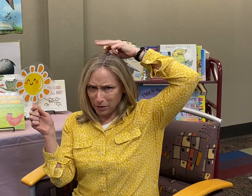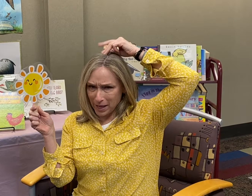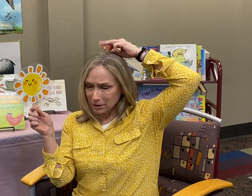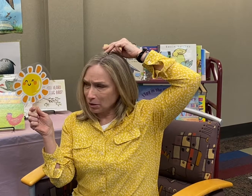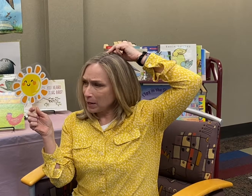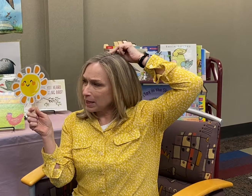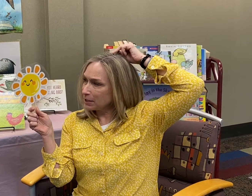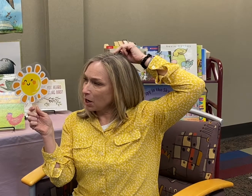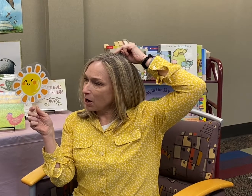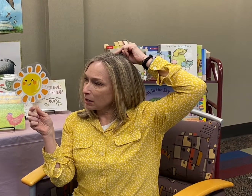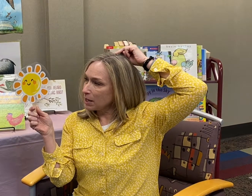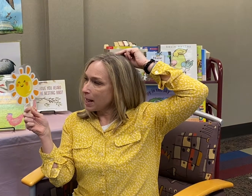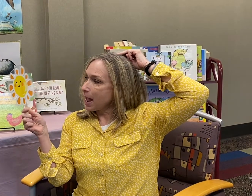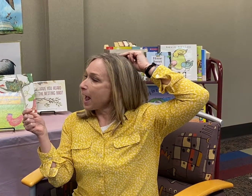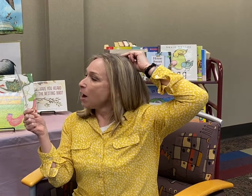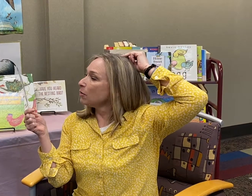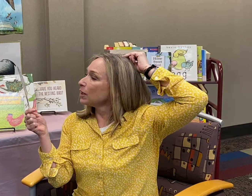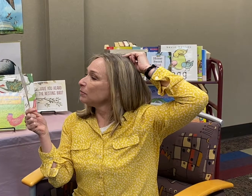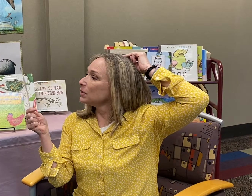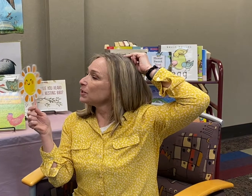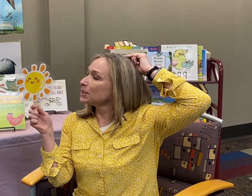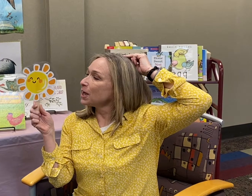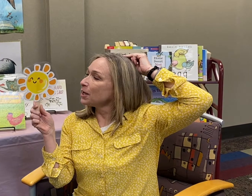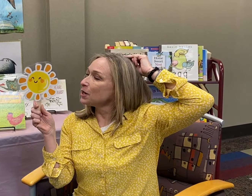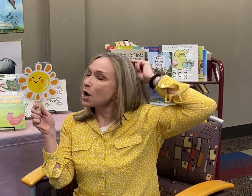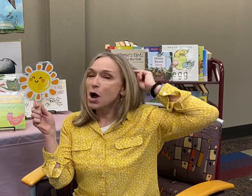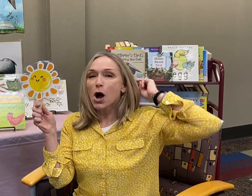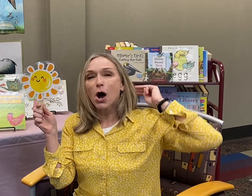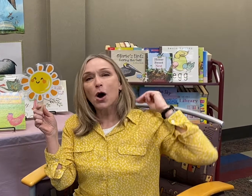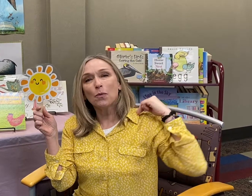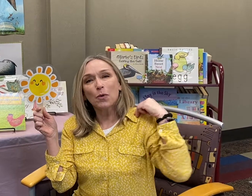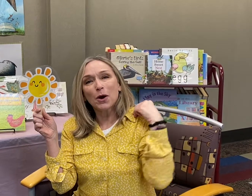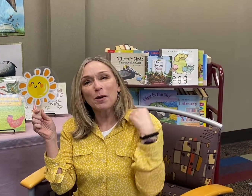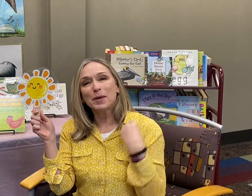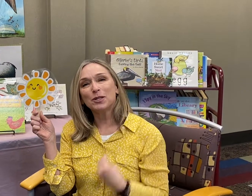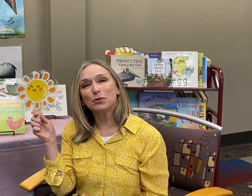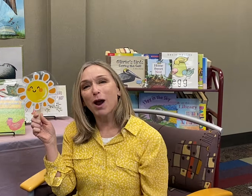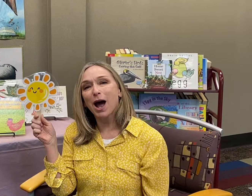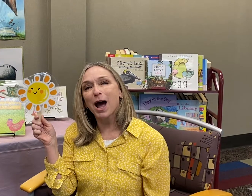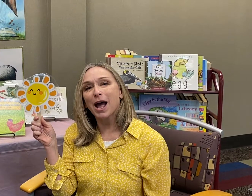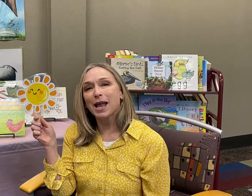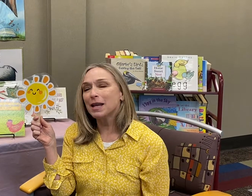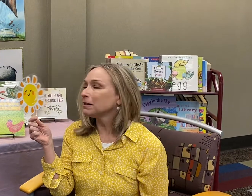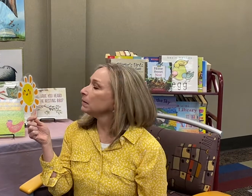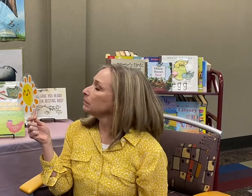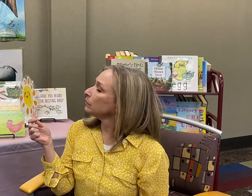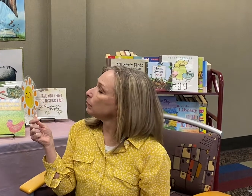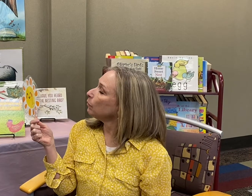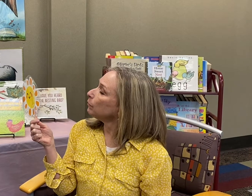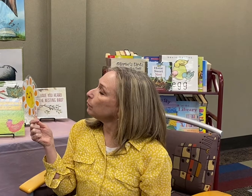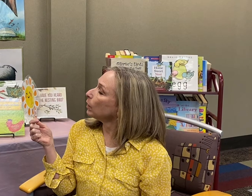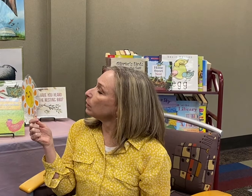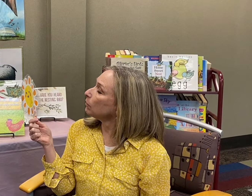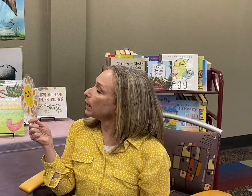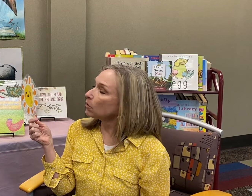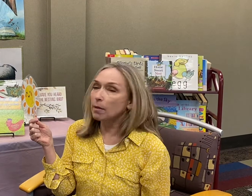that's the way they talk. Out comes the sun, all warm and dry. 1 little raindrop